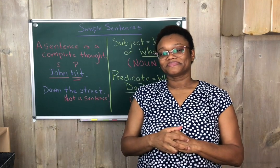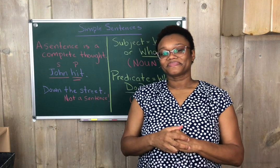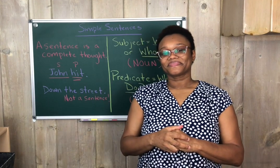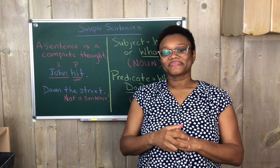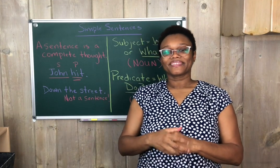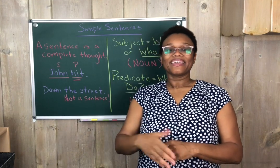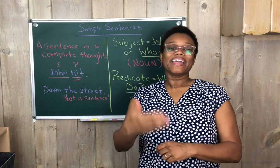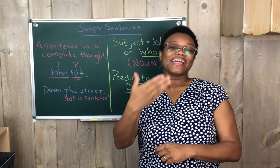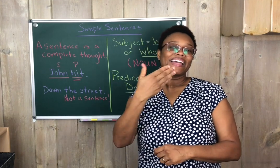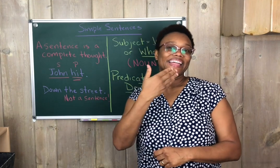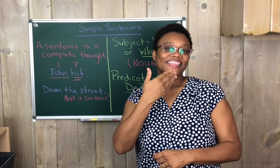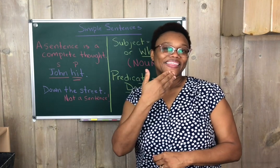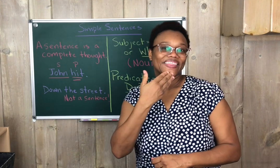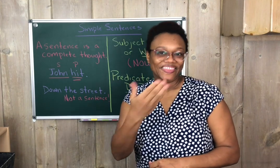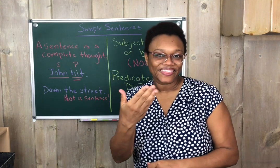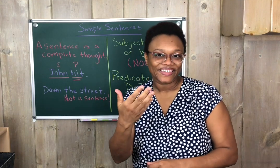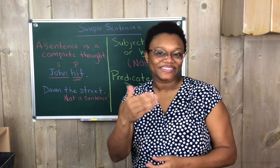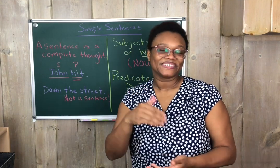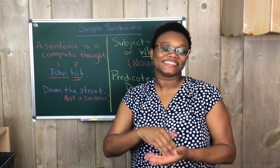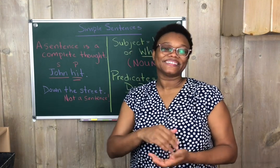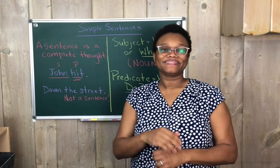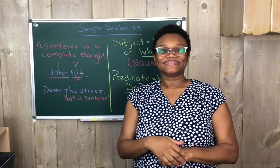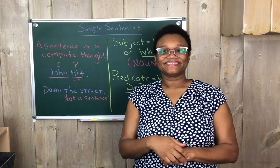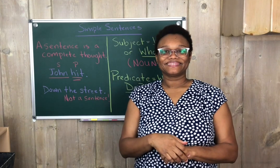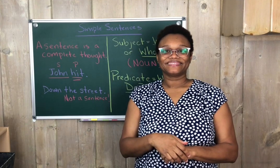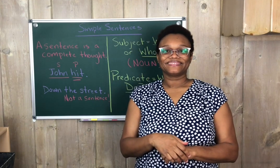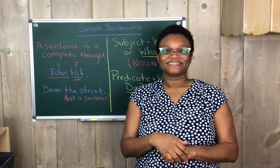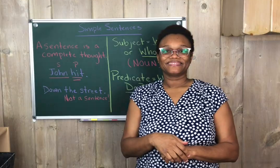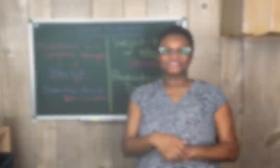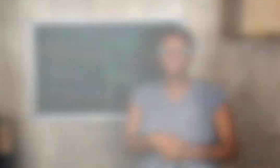sentences. So thank you again. Bye.